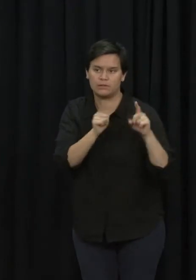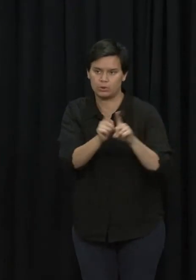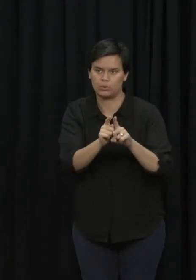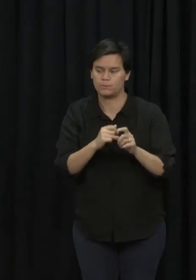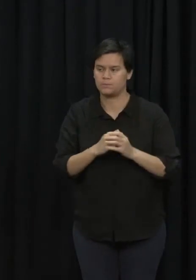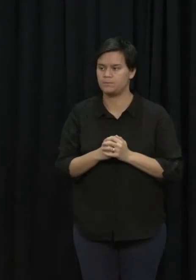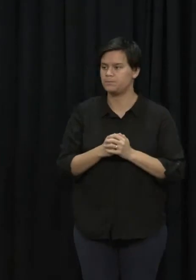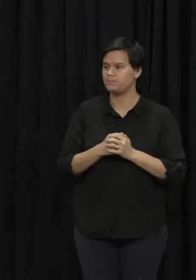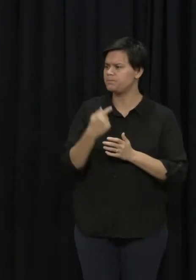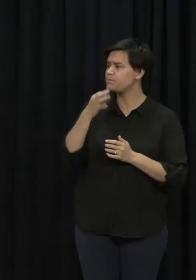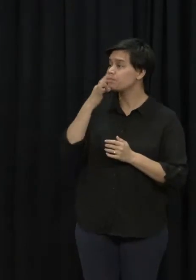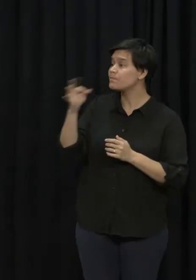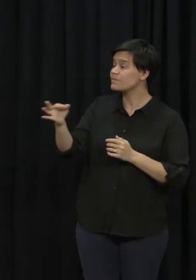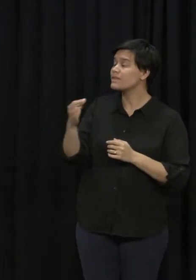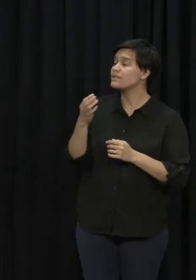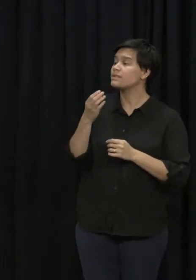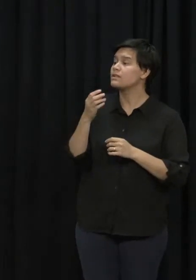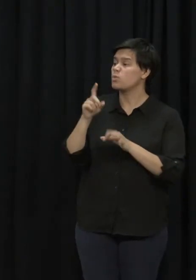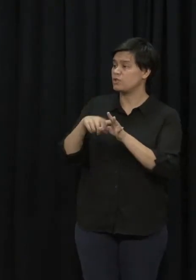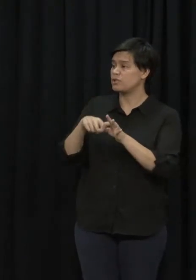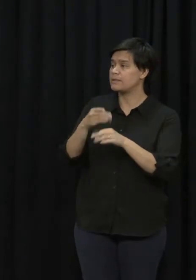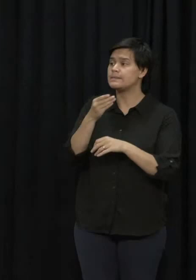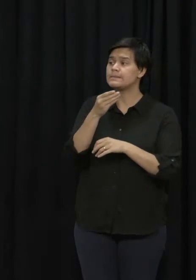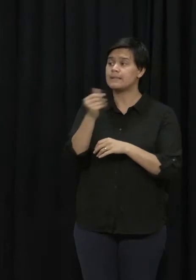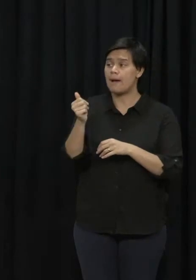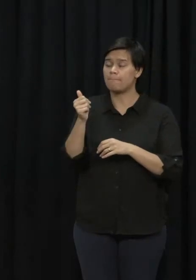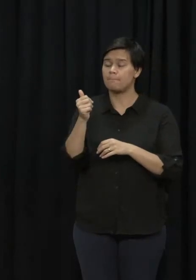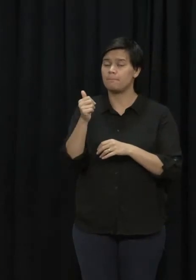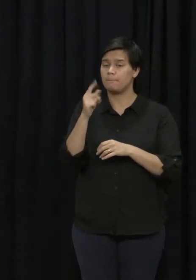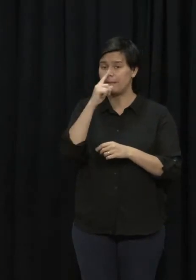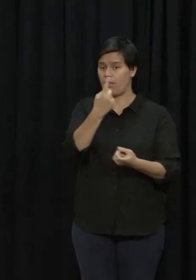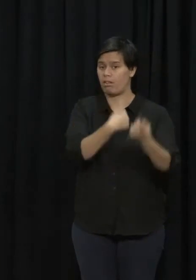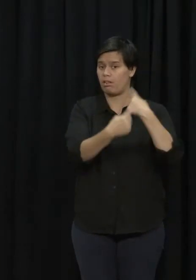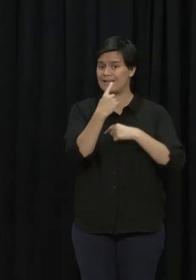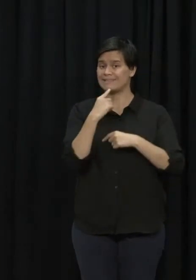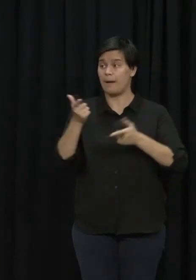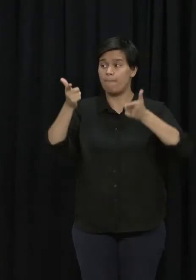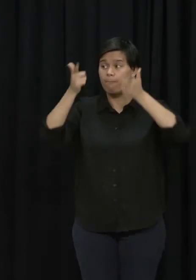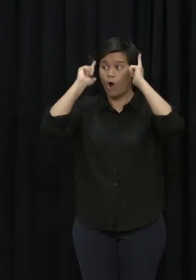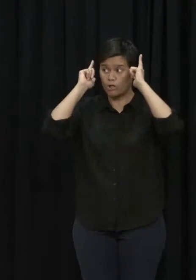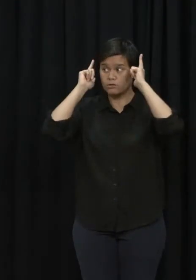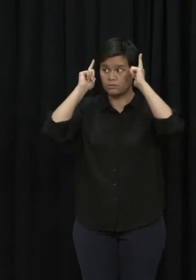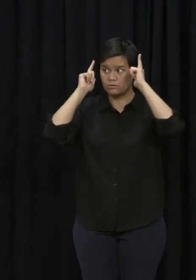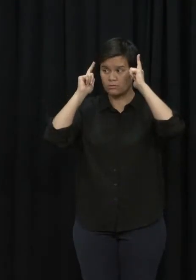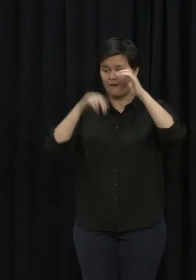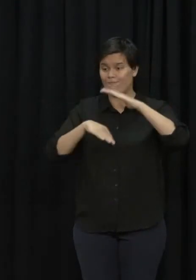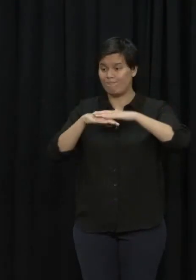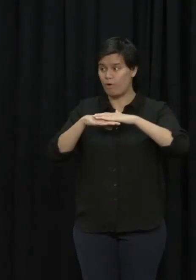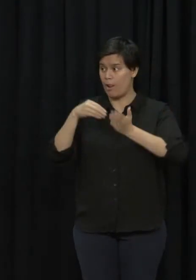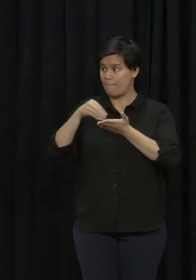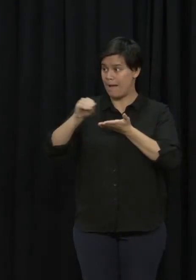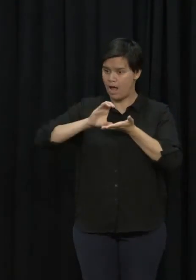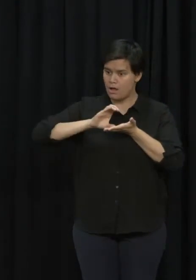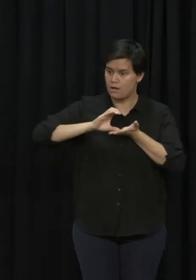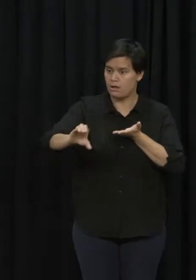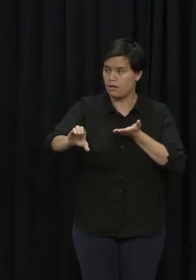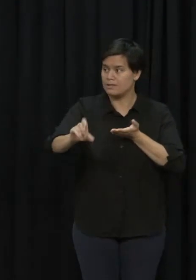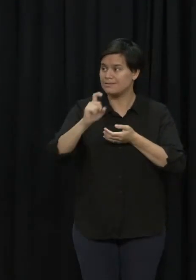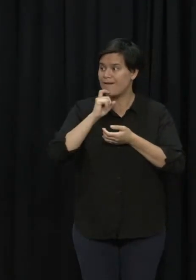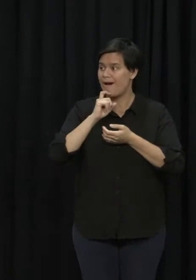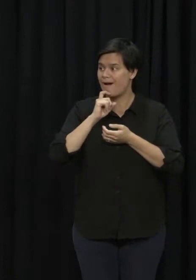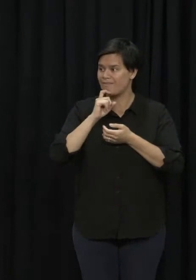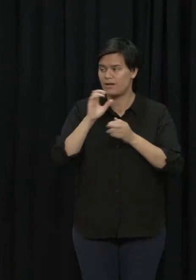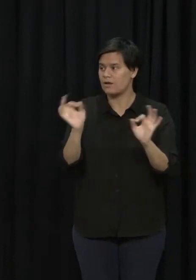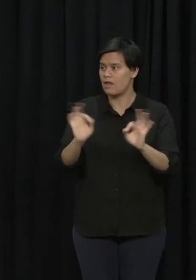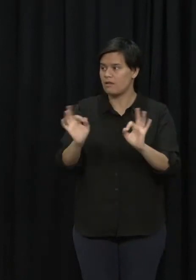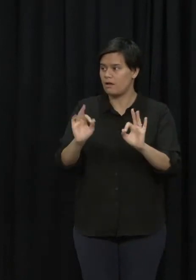with reports some employers aren't paying staff full pay during the alert level restrictions, is the government considering paying the wage subsidy potentially directly to employers